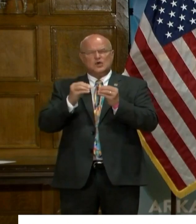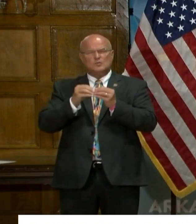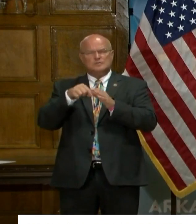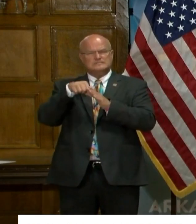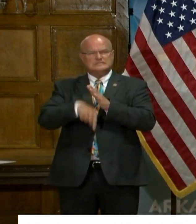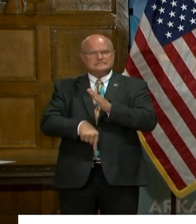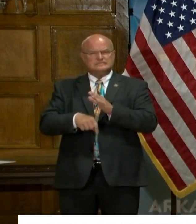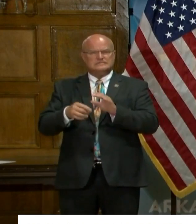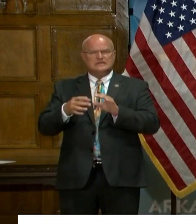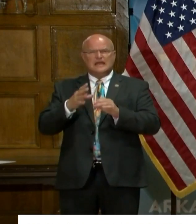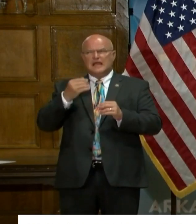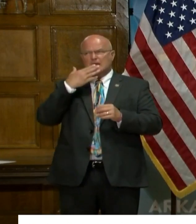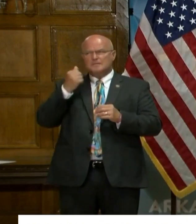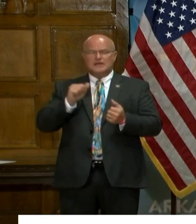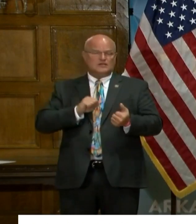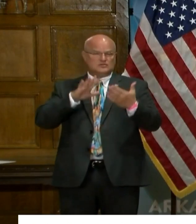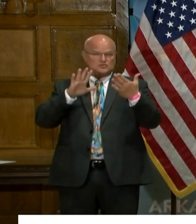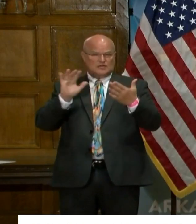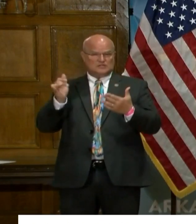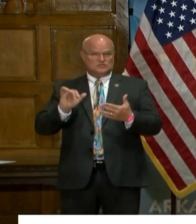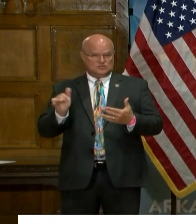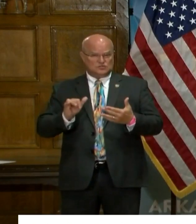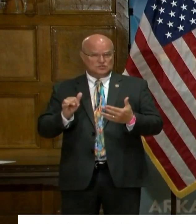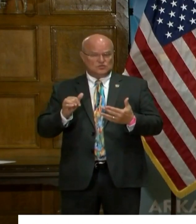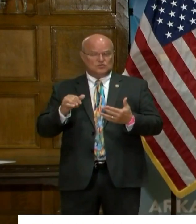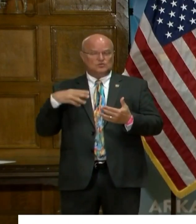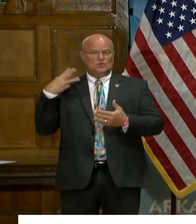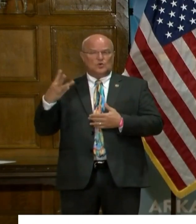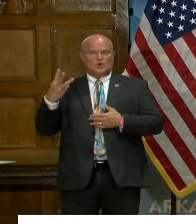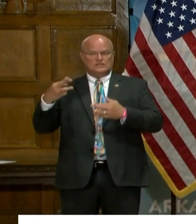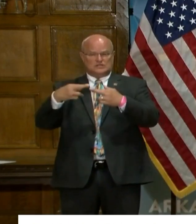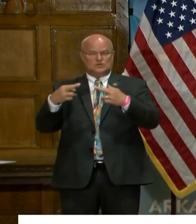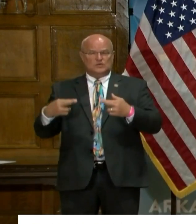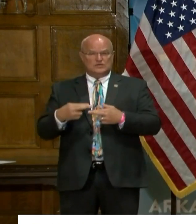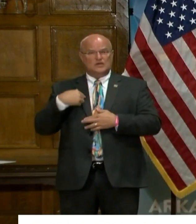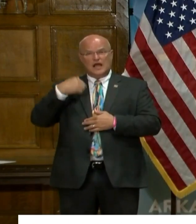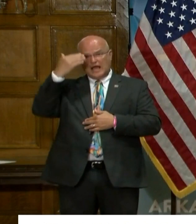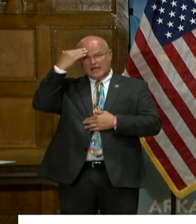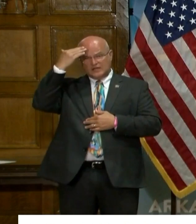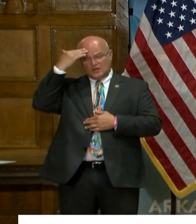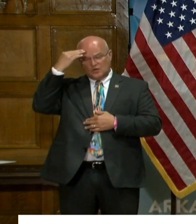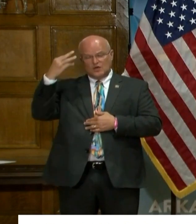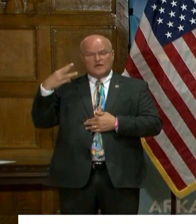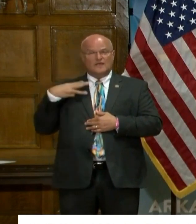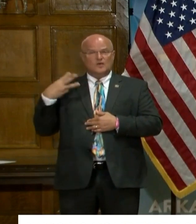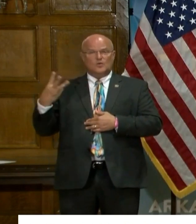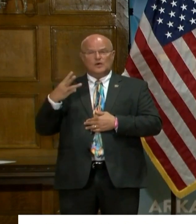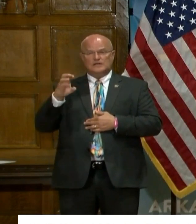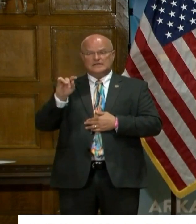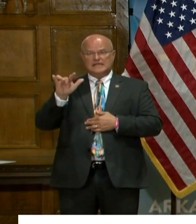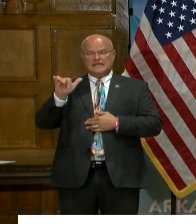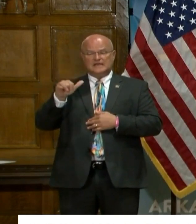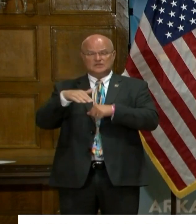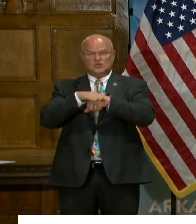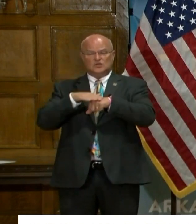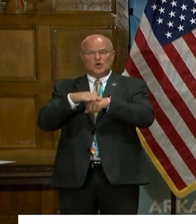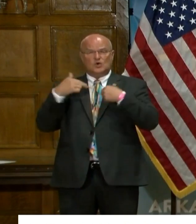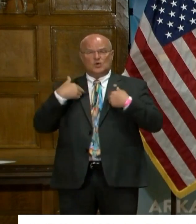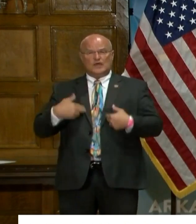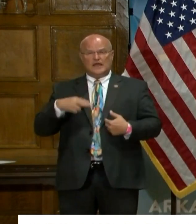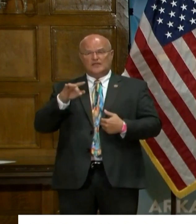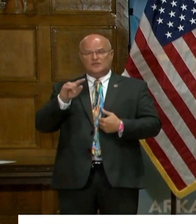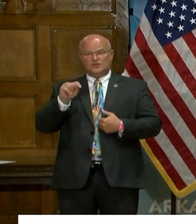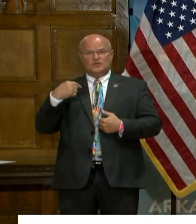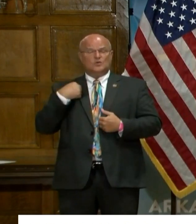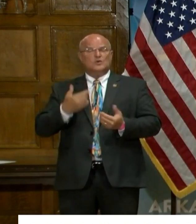more details and probably better addressed to Washington Regional. I know at the Washington County Local Health Unit,